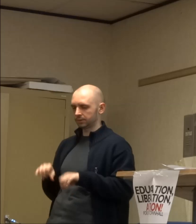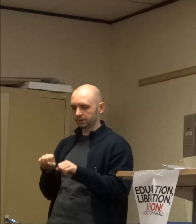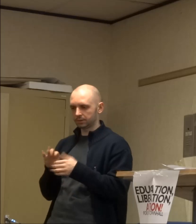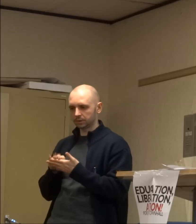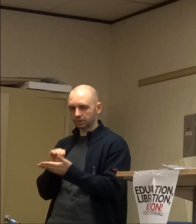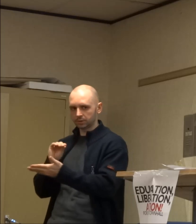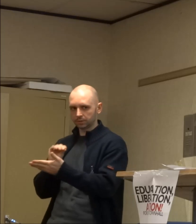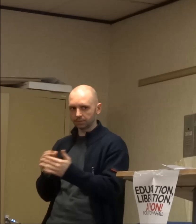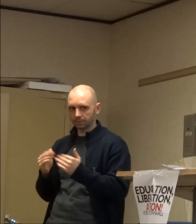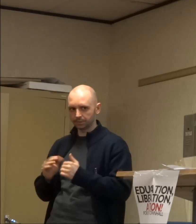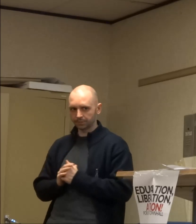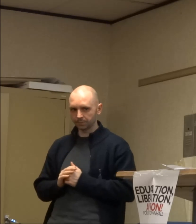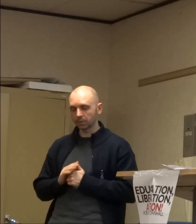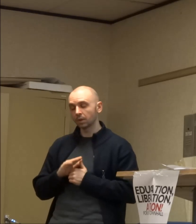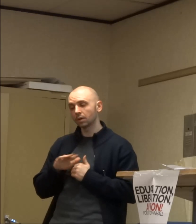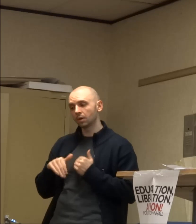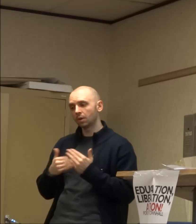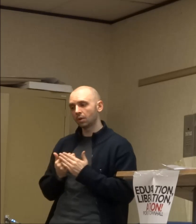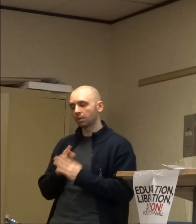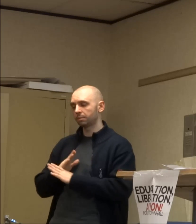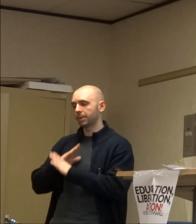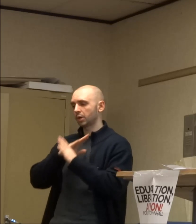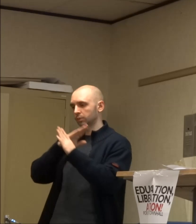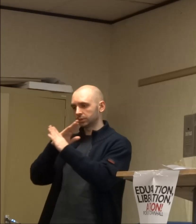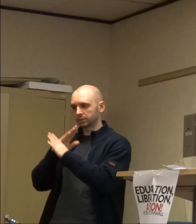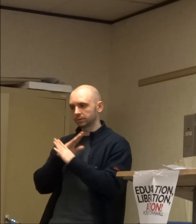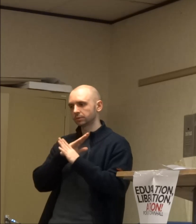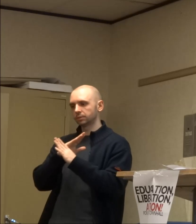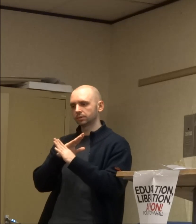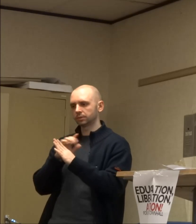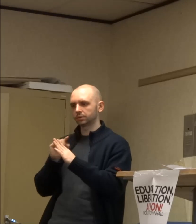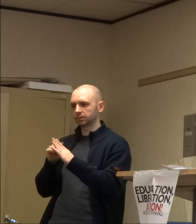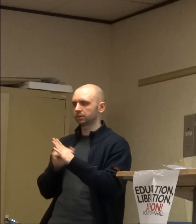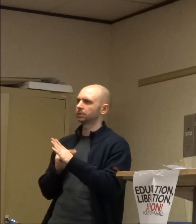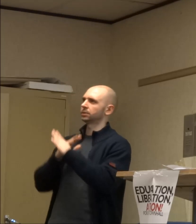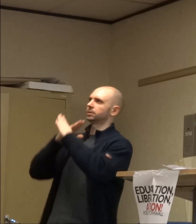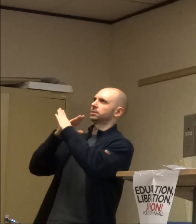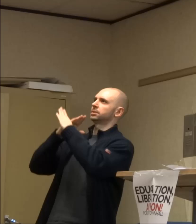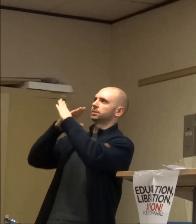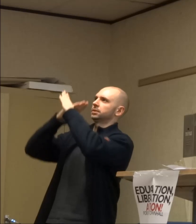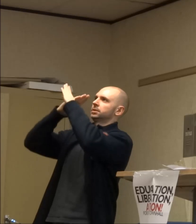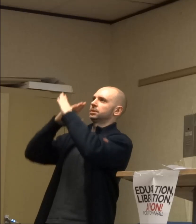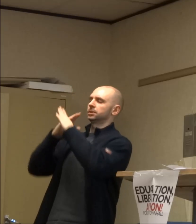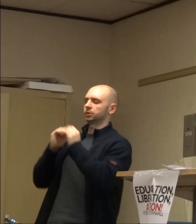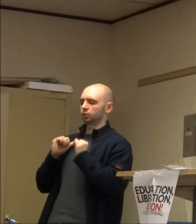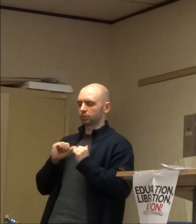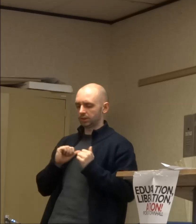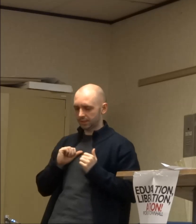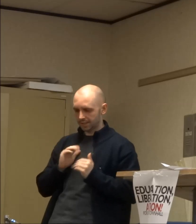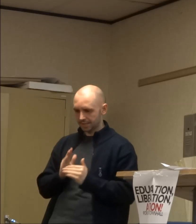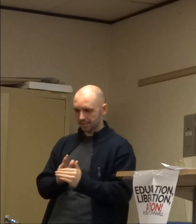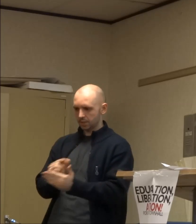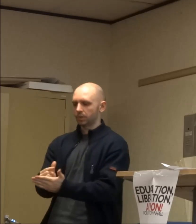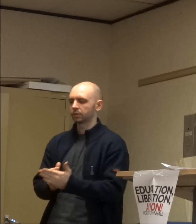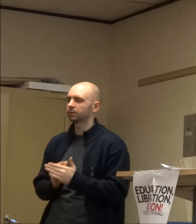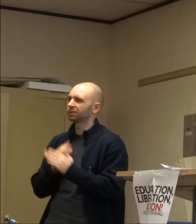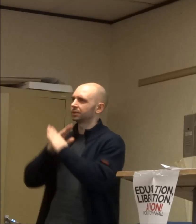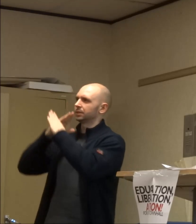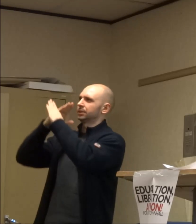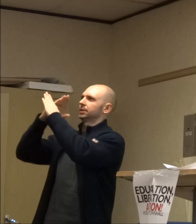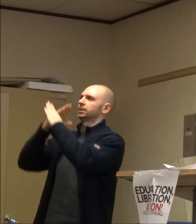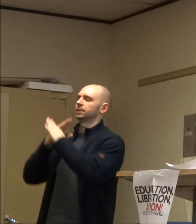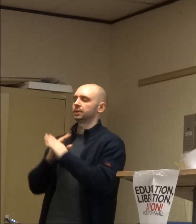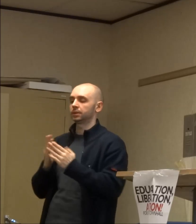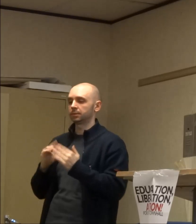of the already existing barriers of being able to access and complete degrees within a post-secondary setting. I'm currently enrolled in a